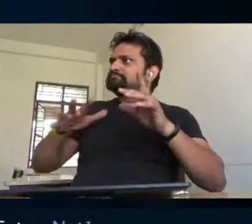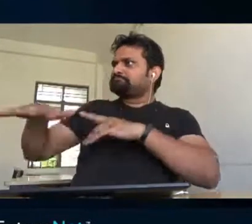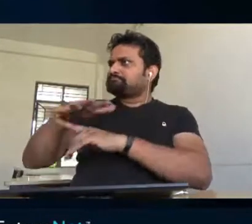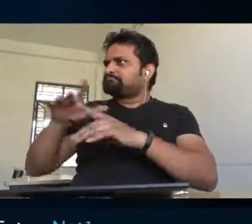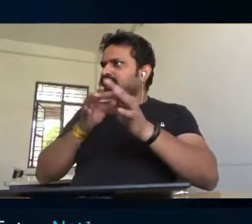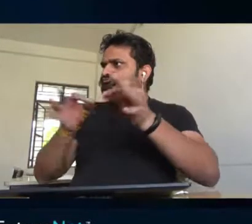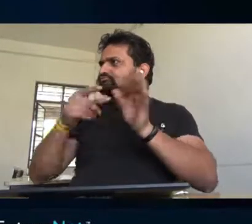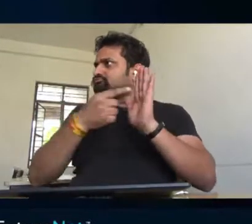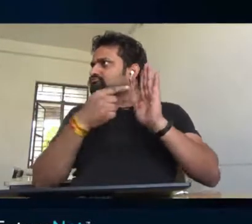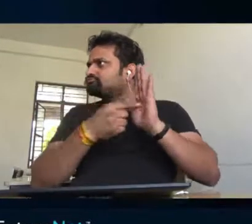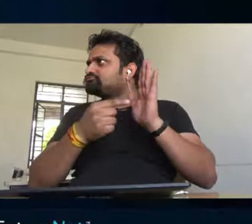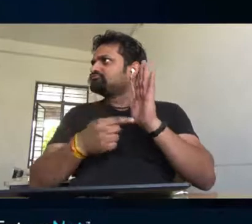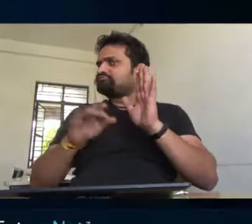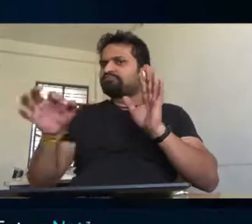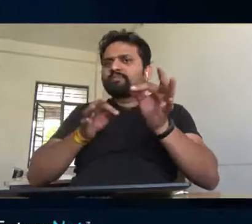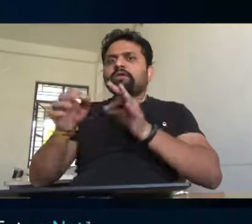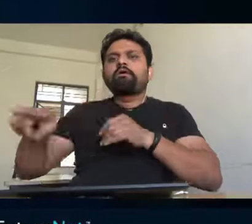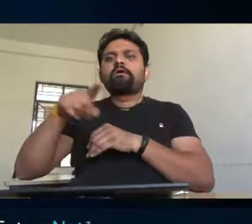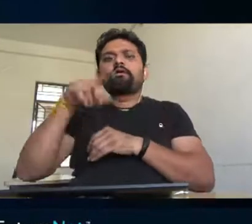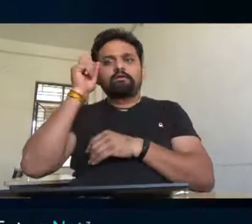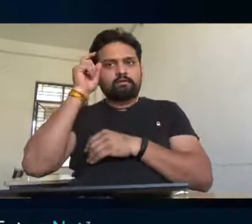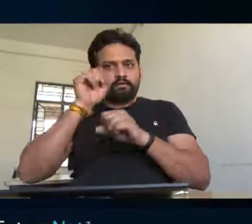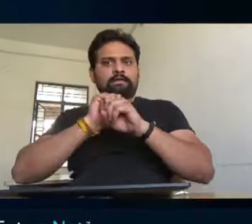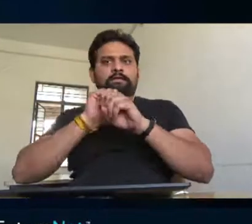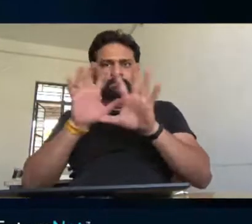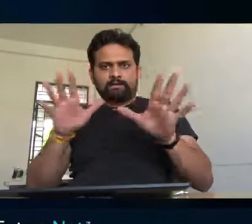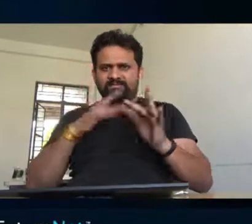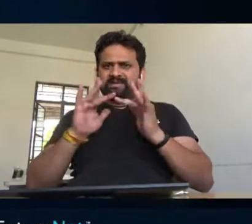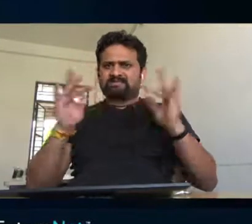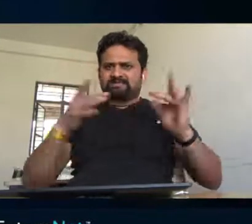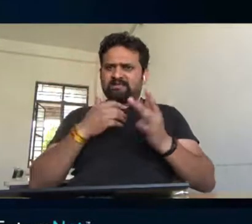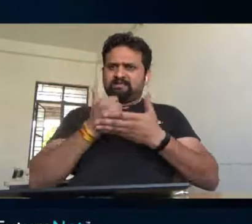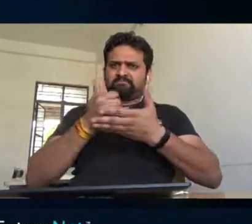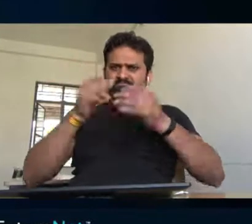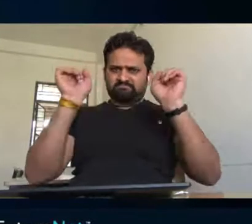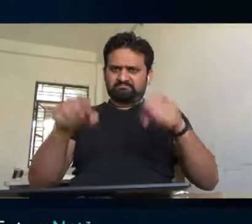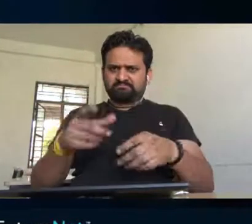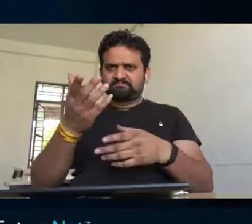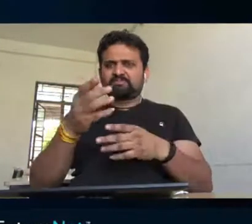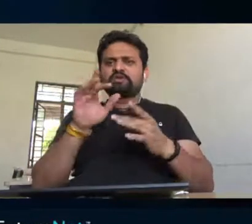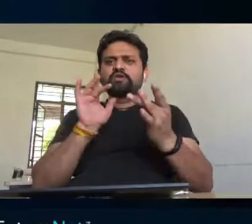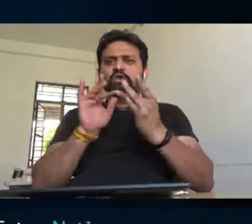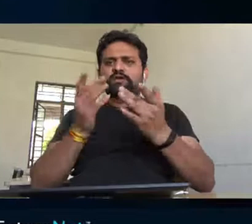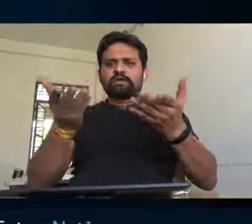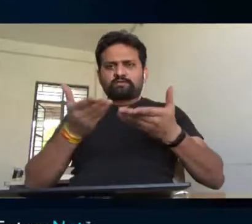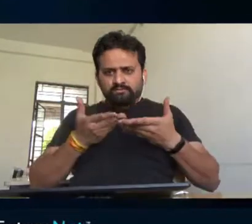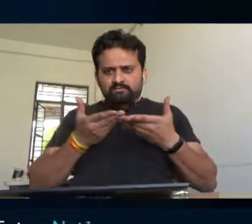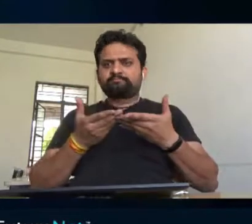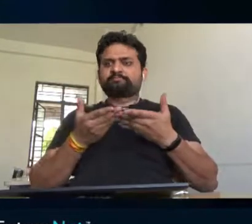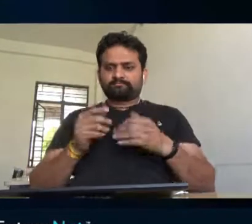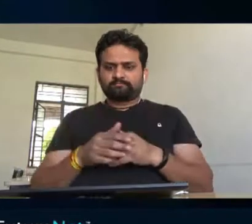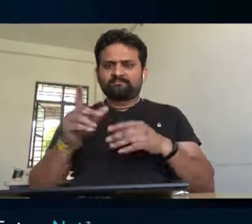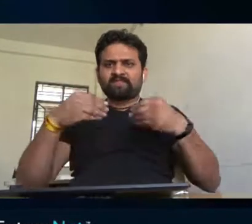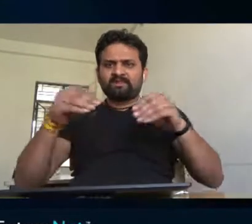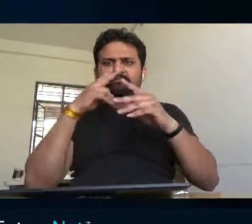support, go in contact with our marketing team, and they can also promote your webinars. They can also promote your live meetings. They